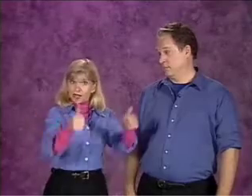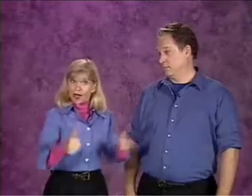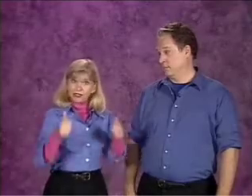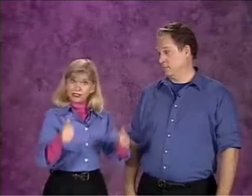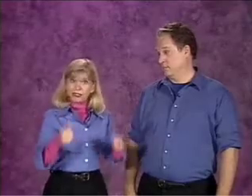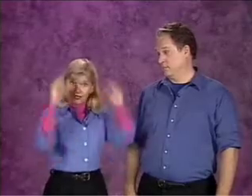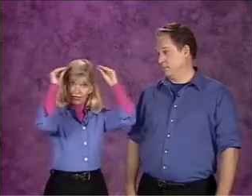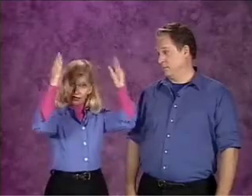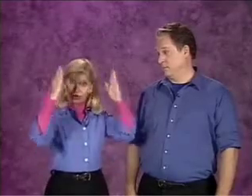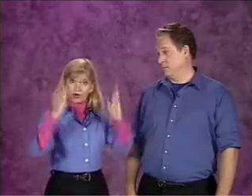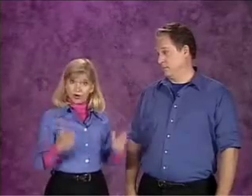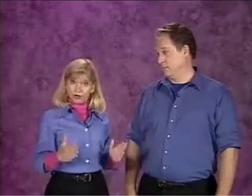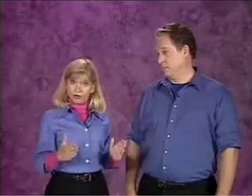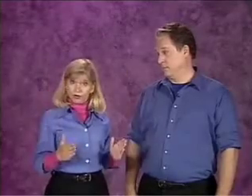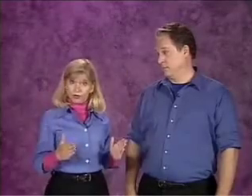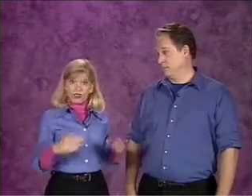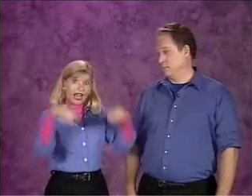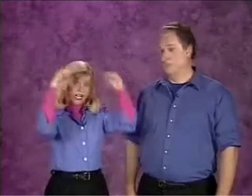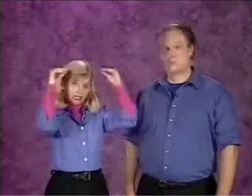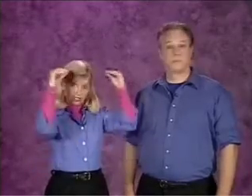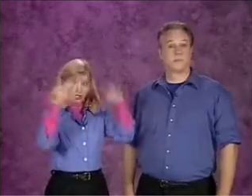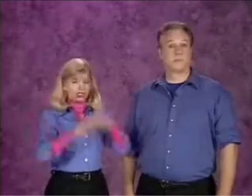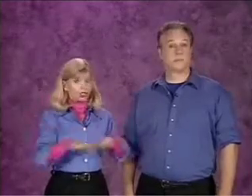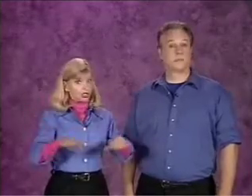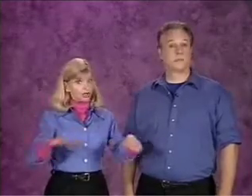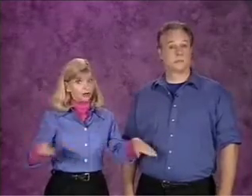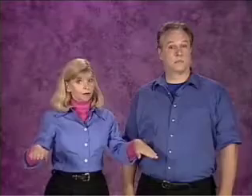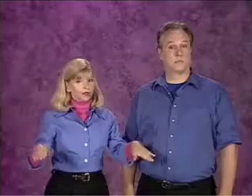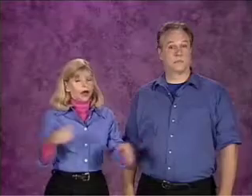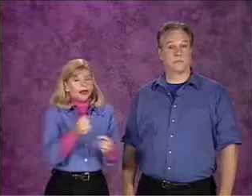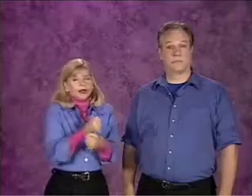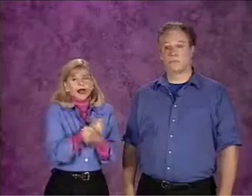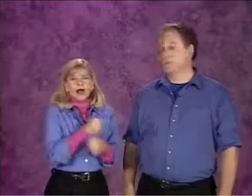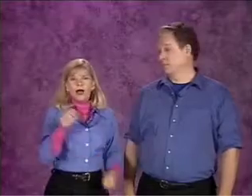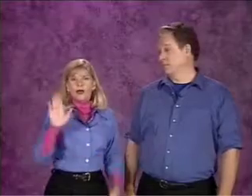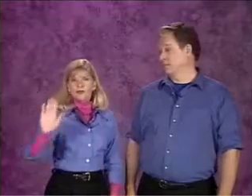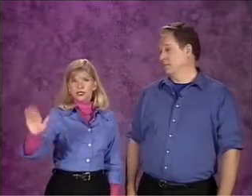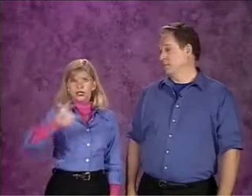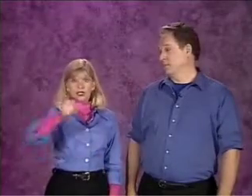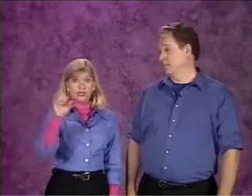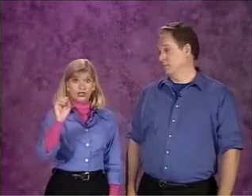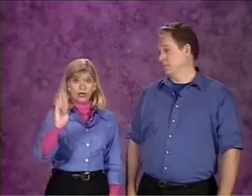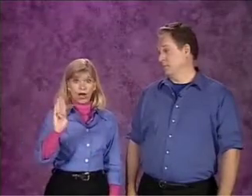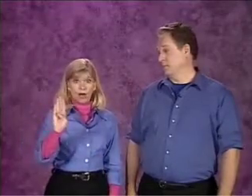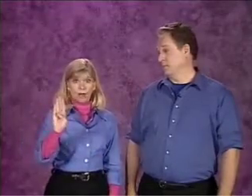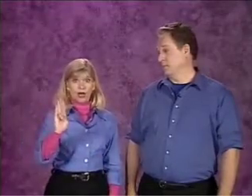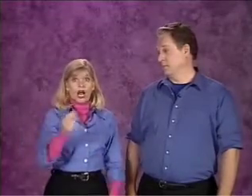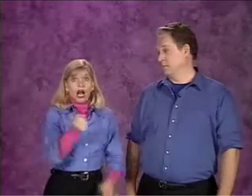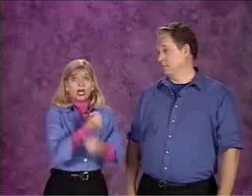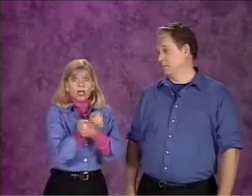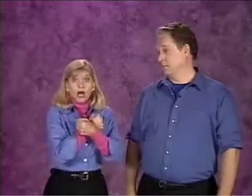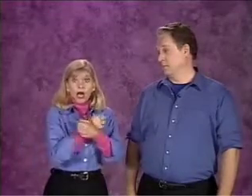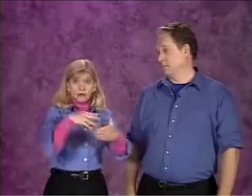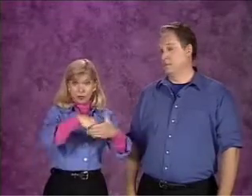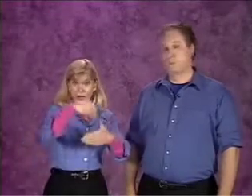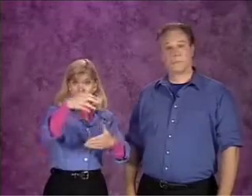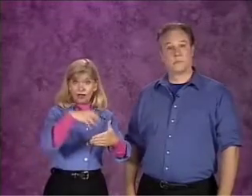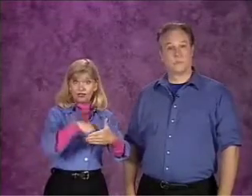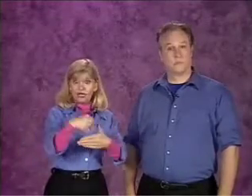a ski instructor. Teaches children, loves his job. Loves being